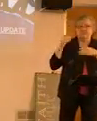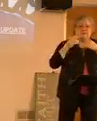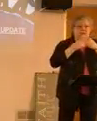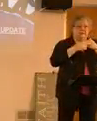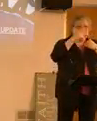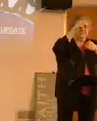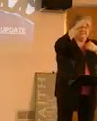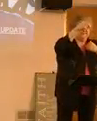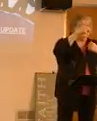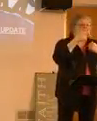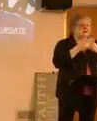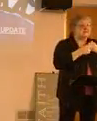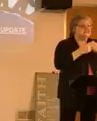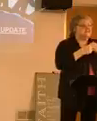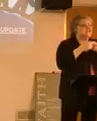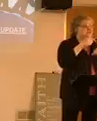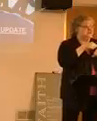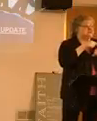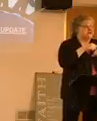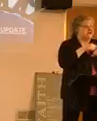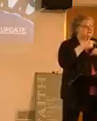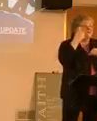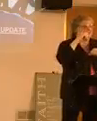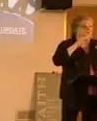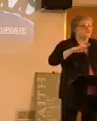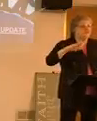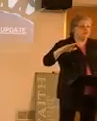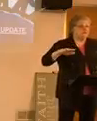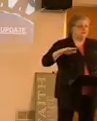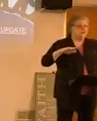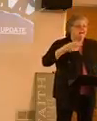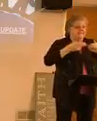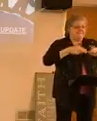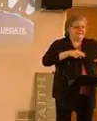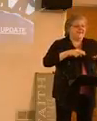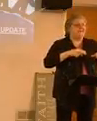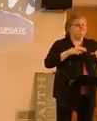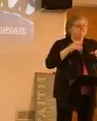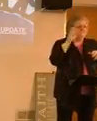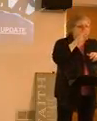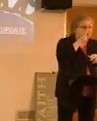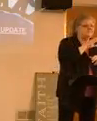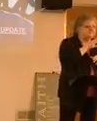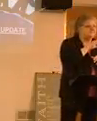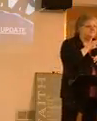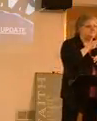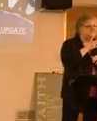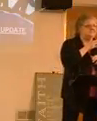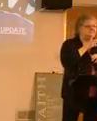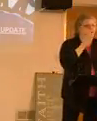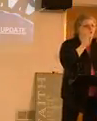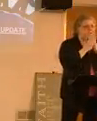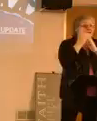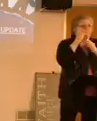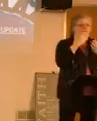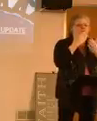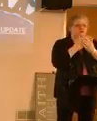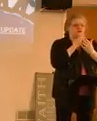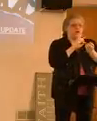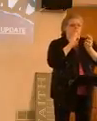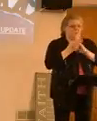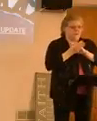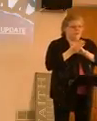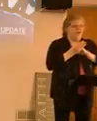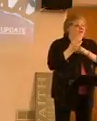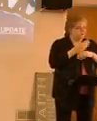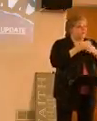day and for the details on how you can help, because we will need helpers, and we're praying for good weather. So we can pray